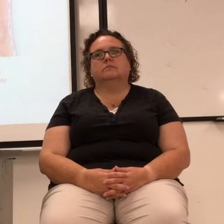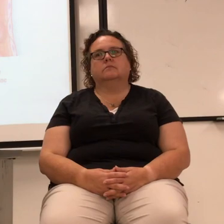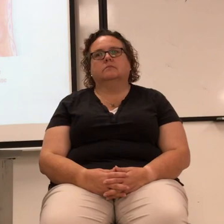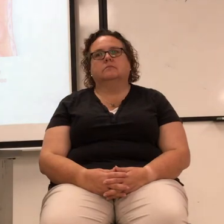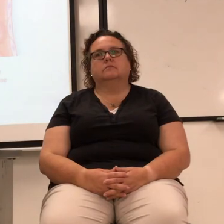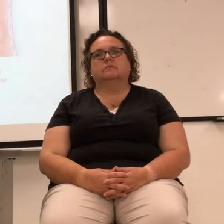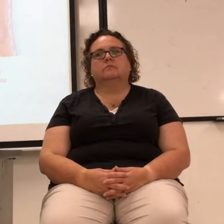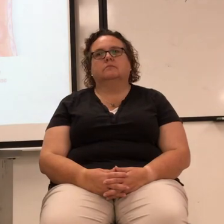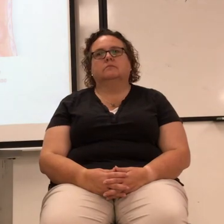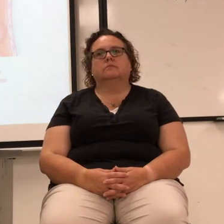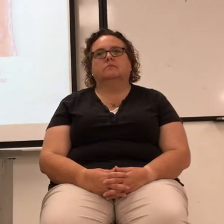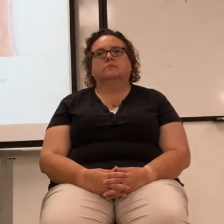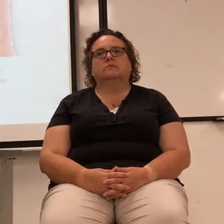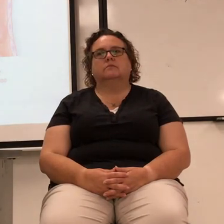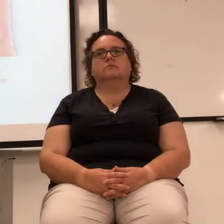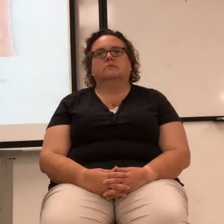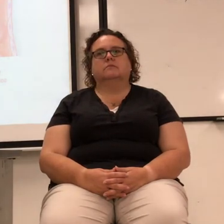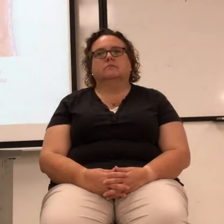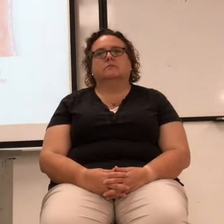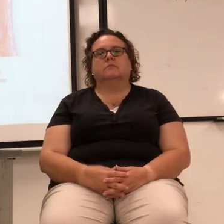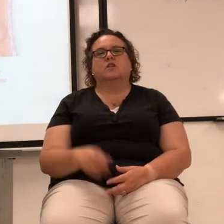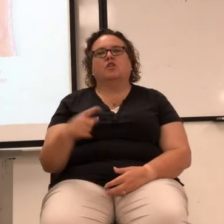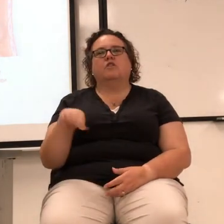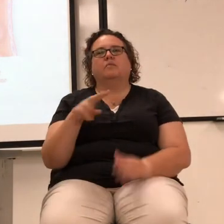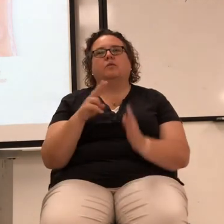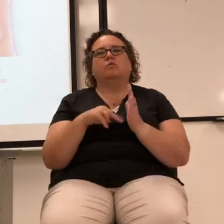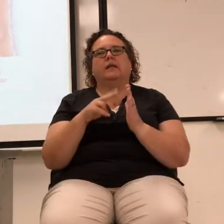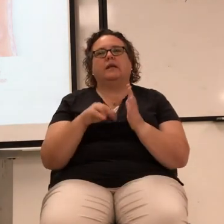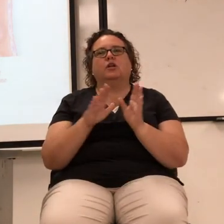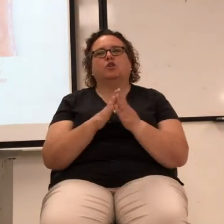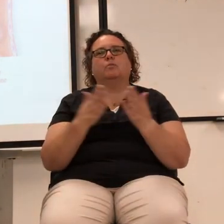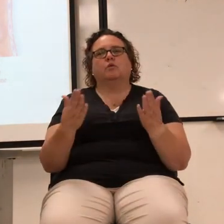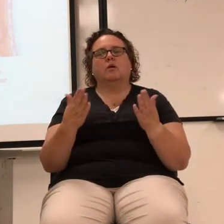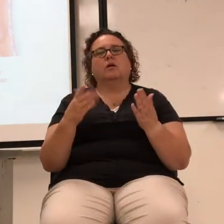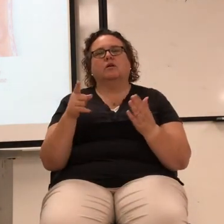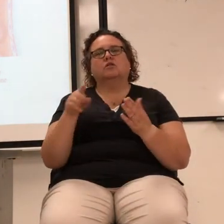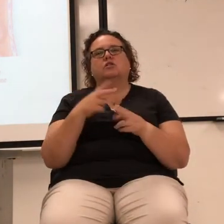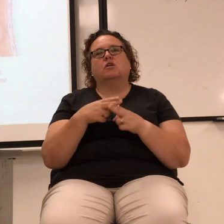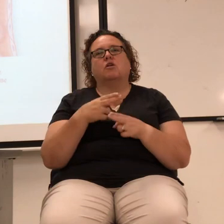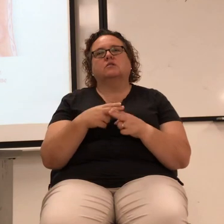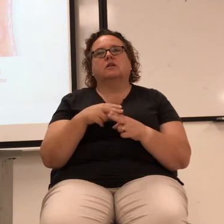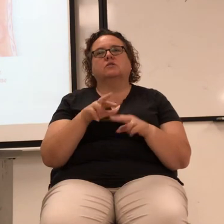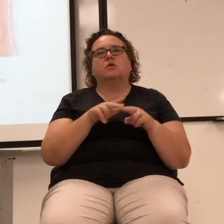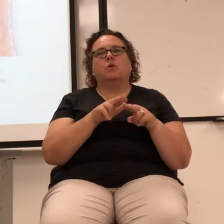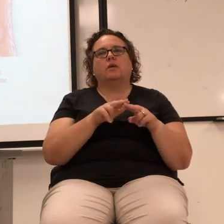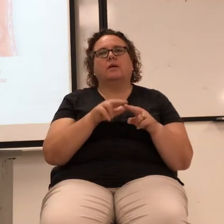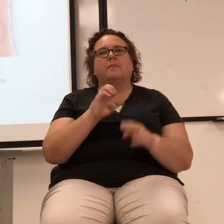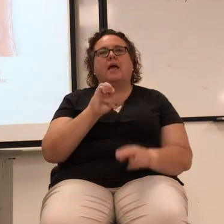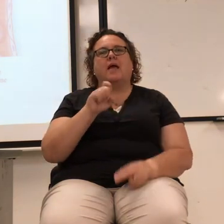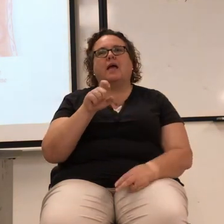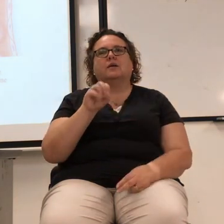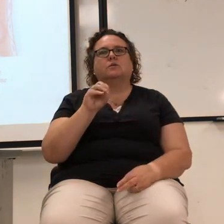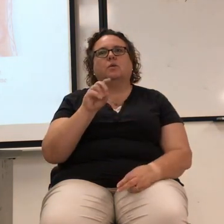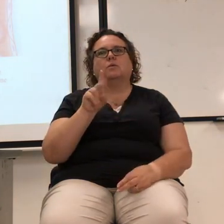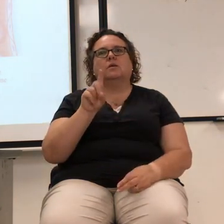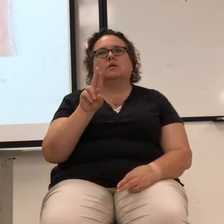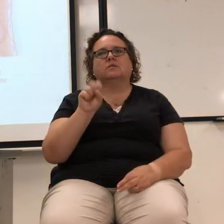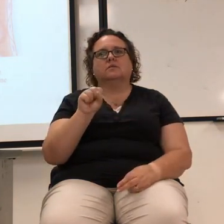I think even reading it in your book, she calls it the sodium exodus, just getting it all out.